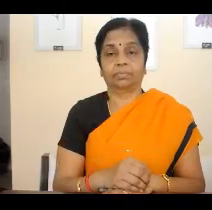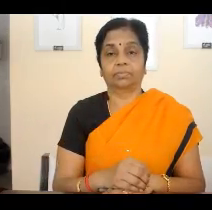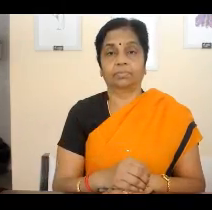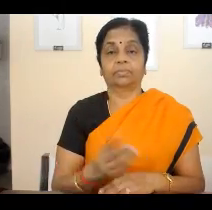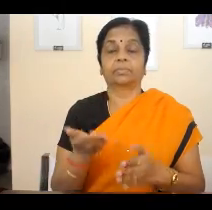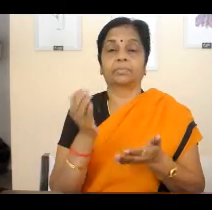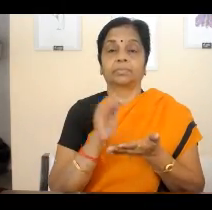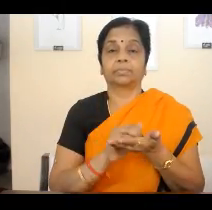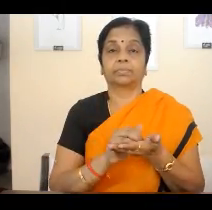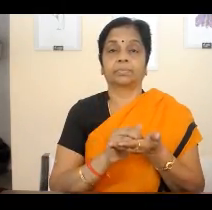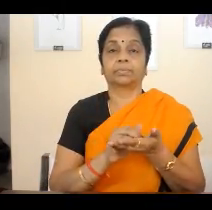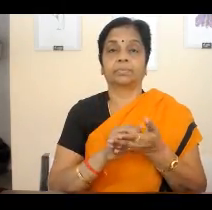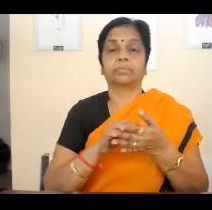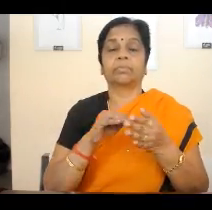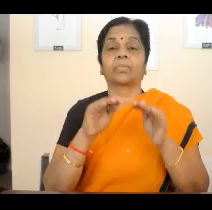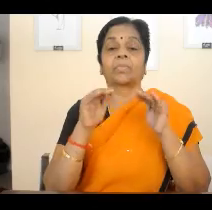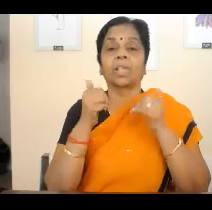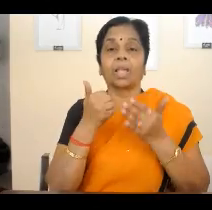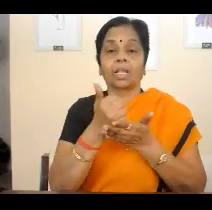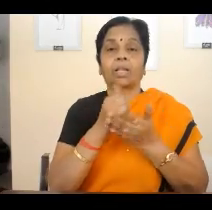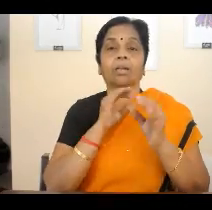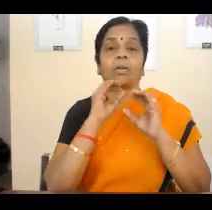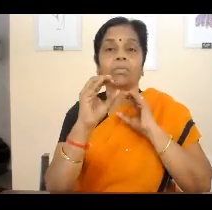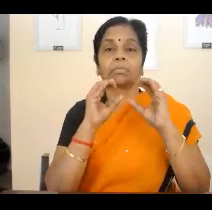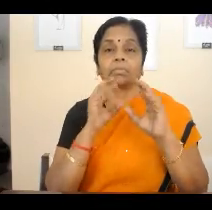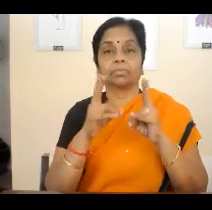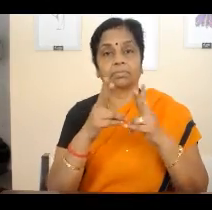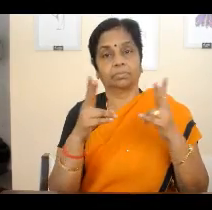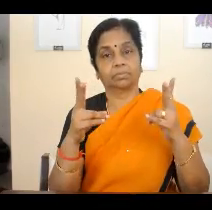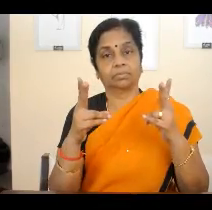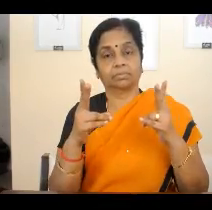and assistance in communication.